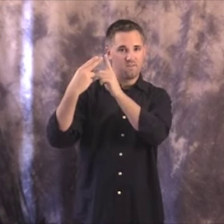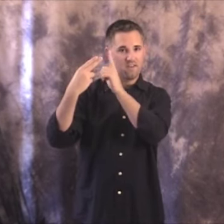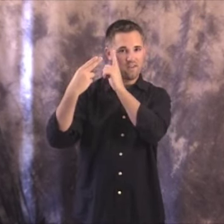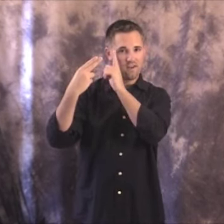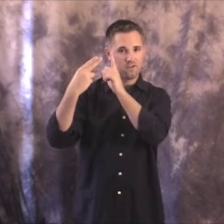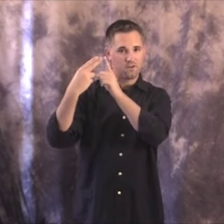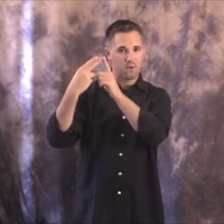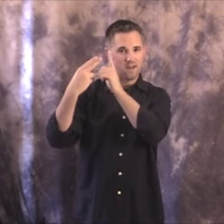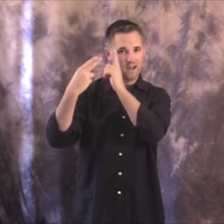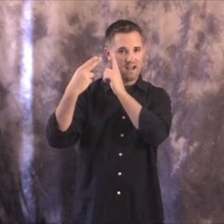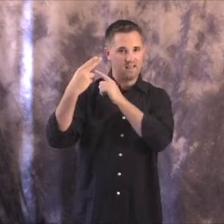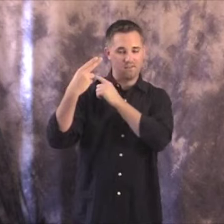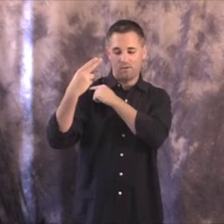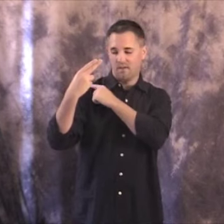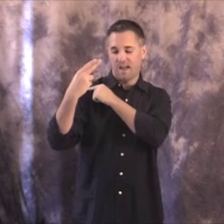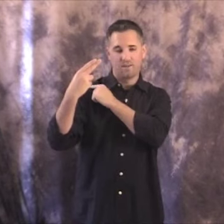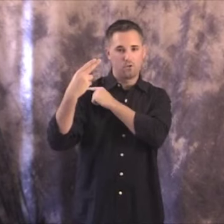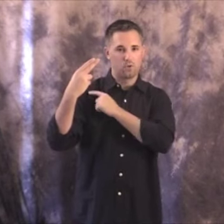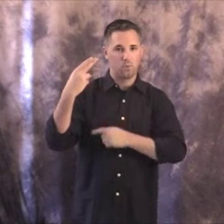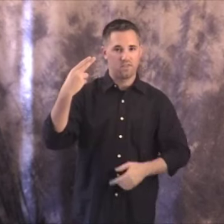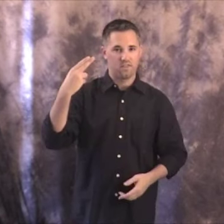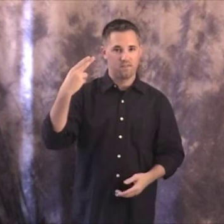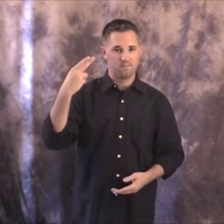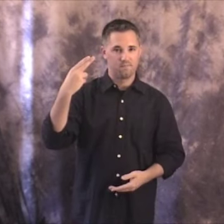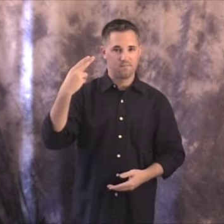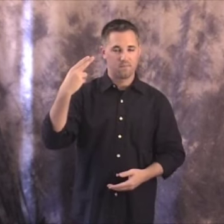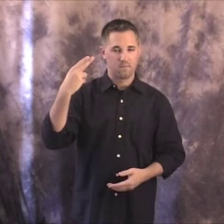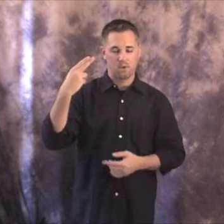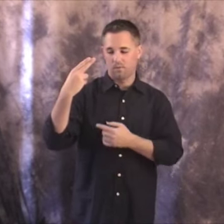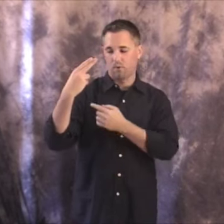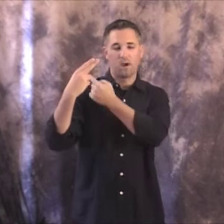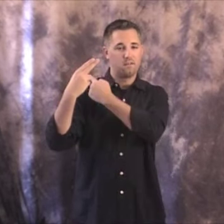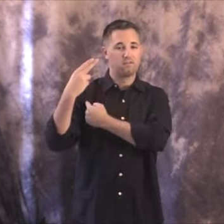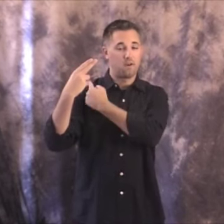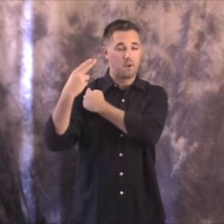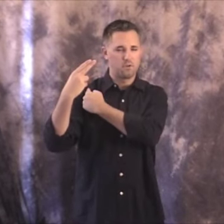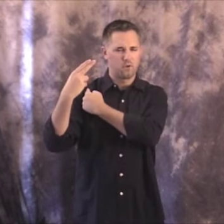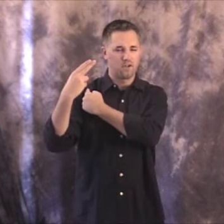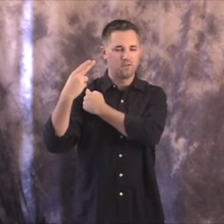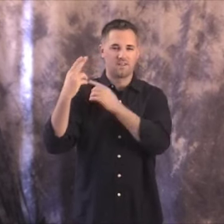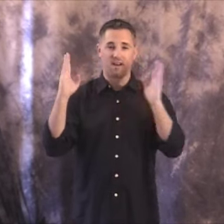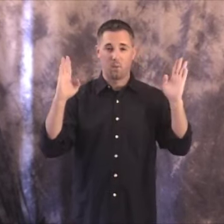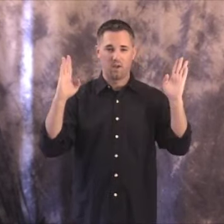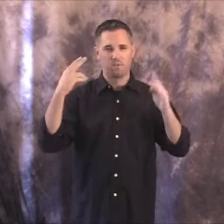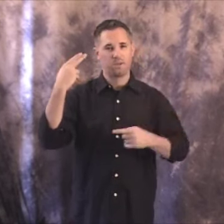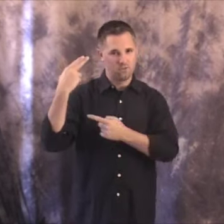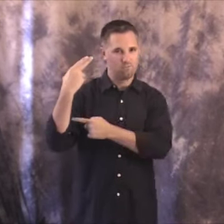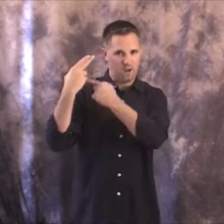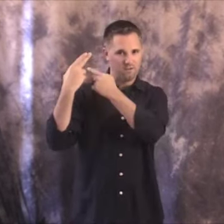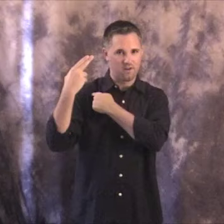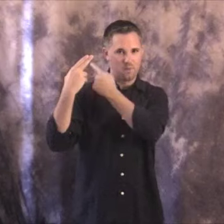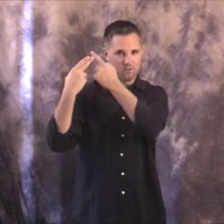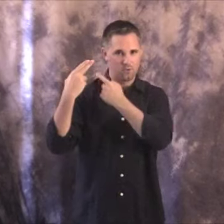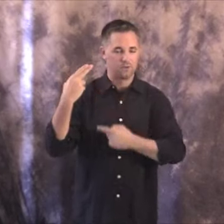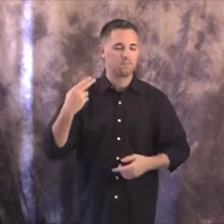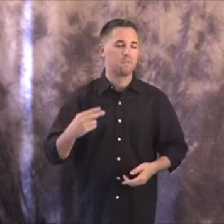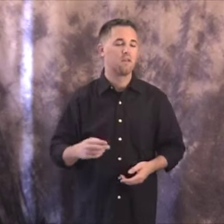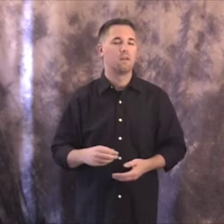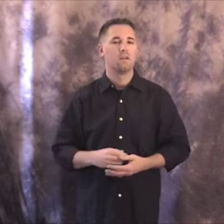my fingers are right at eye level at shoulder width. Or right in front of my shoulder, I should say, not width, but right in front of my shoulder.